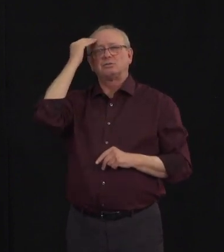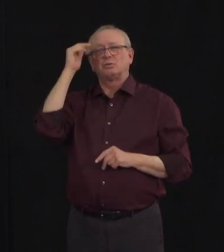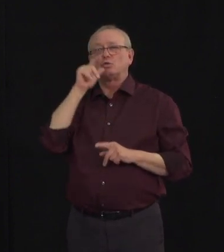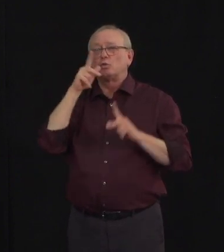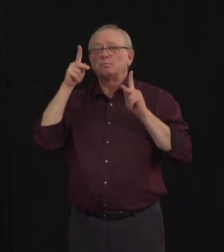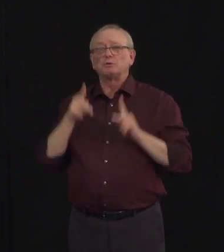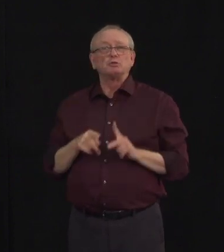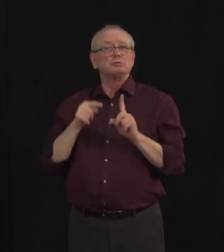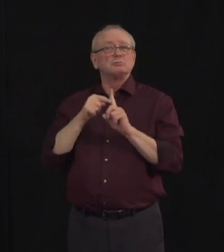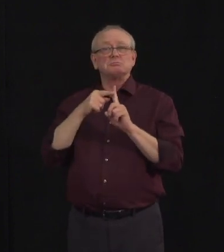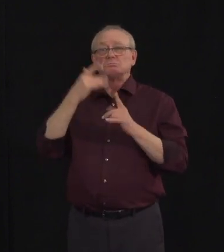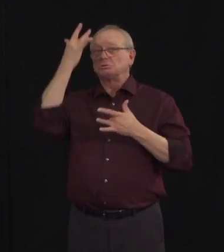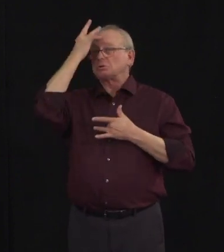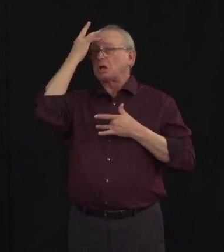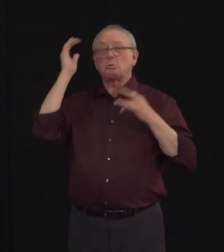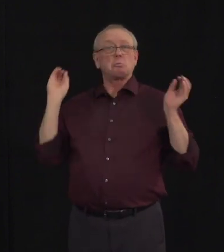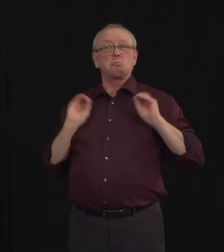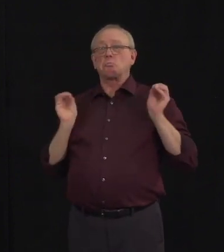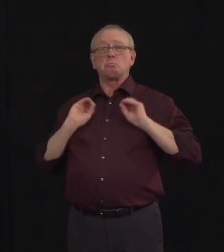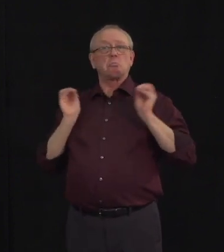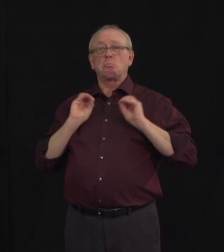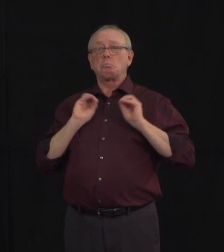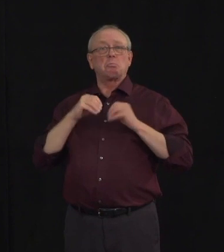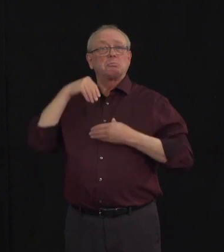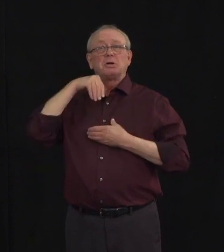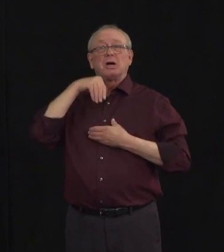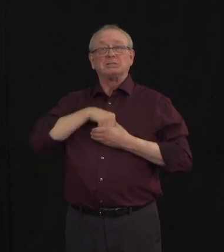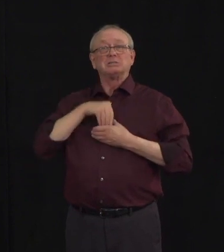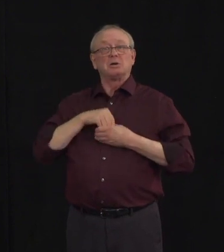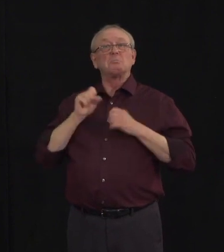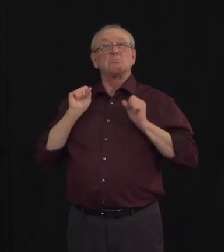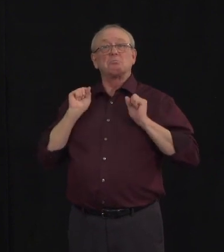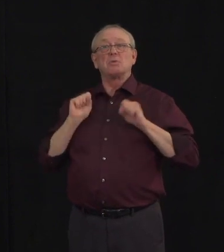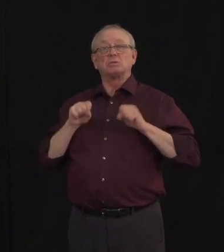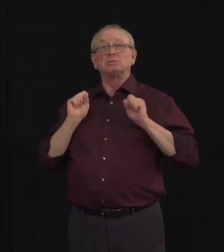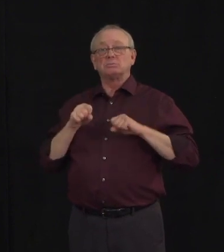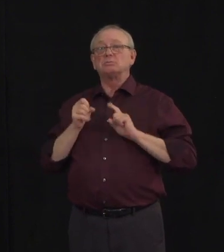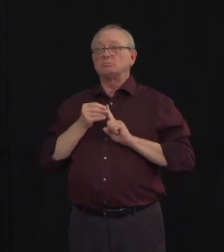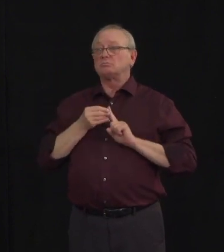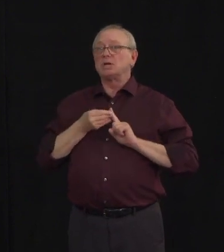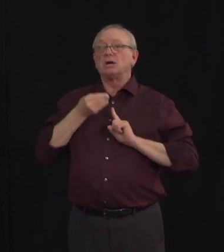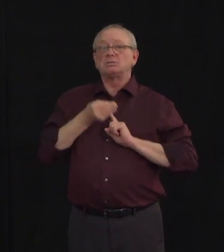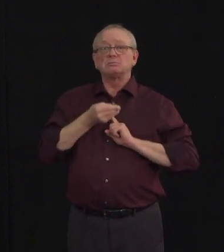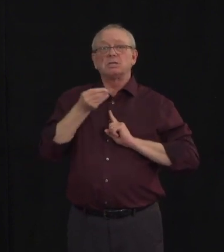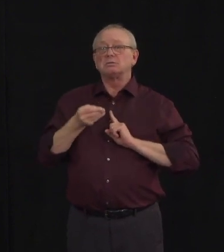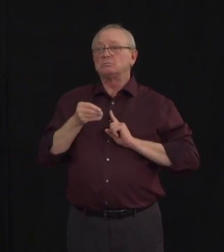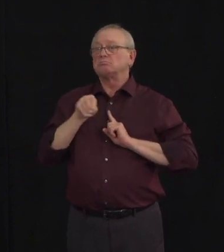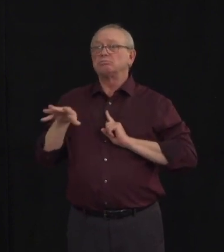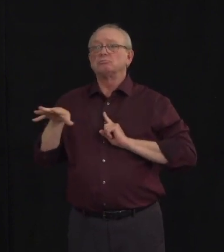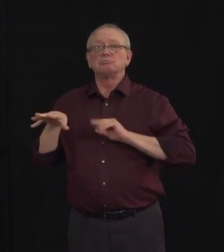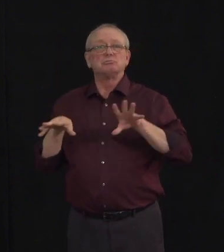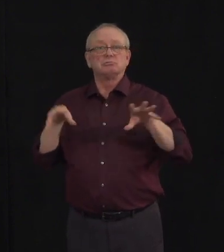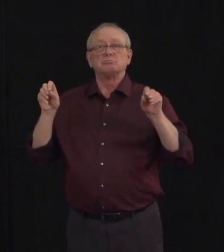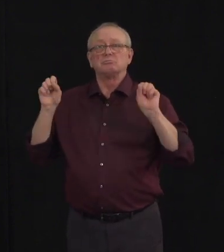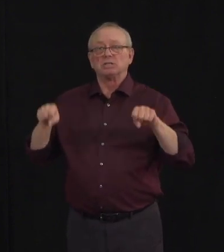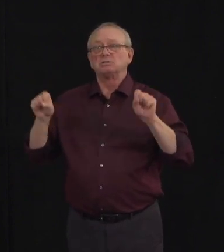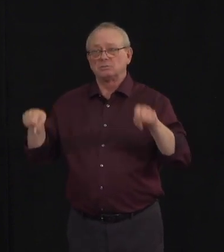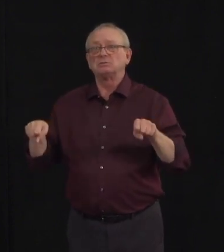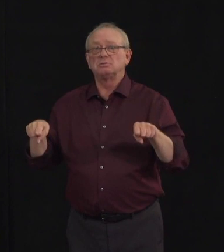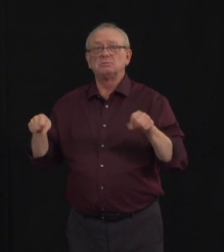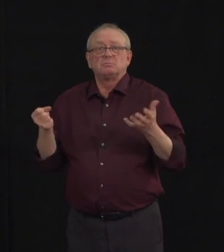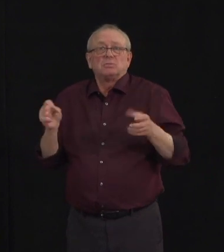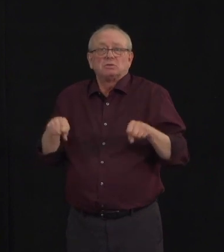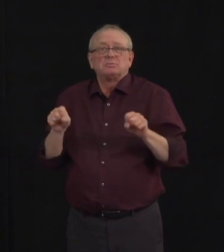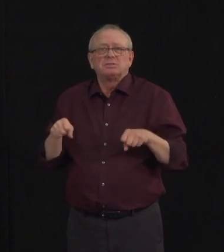Therefore, to get a broader snapshot of infections in Calgary, we will be making testing available for 1 week, starting today,